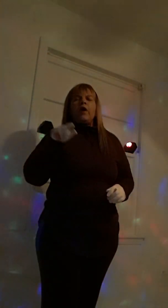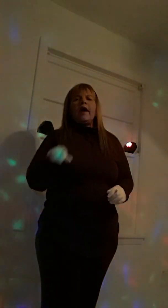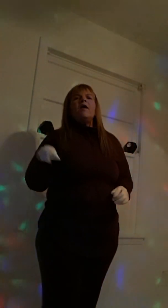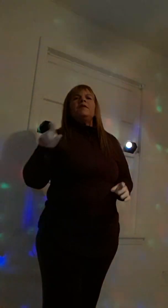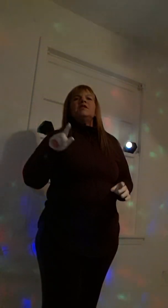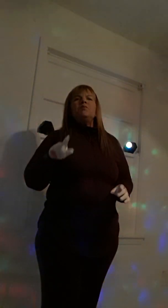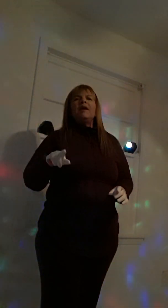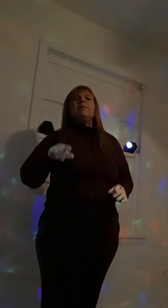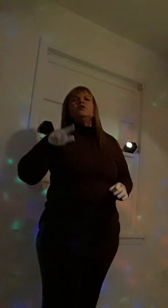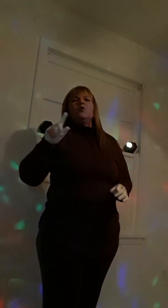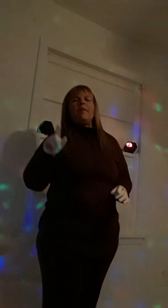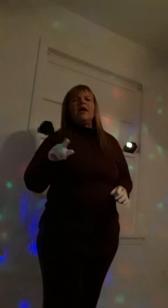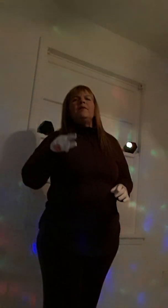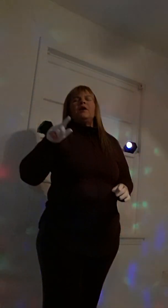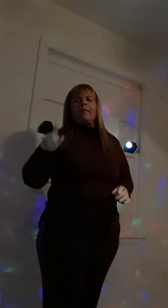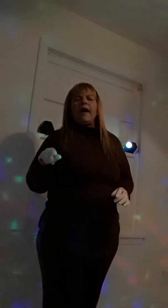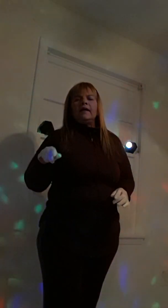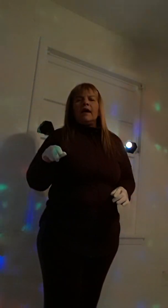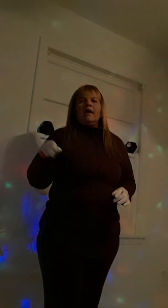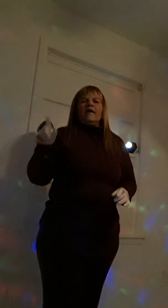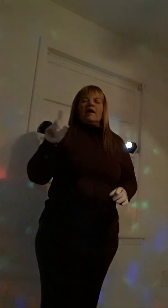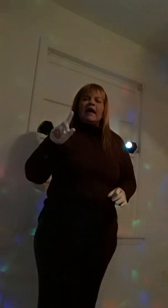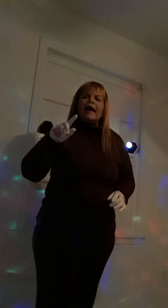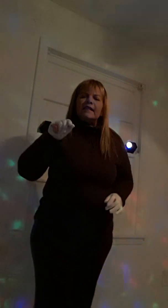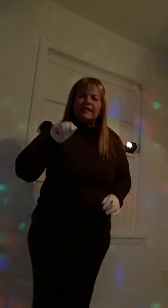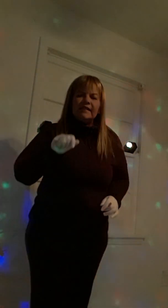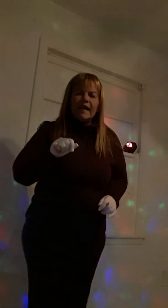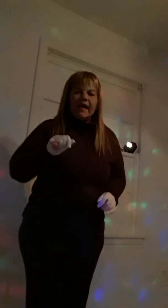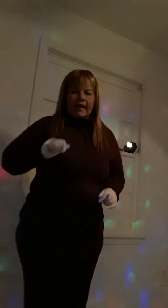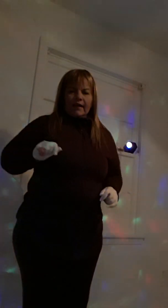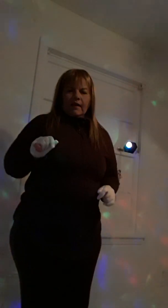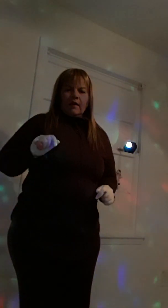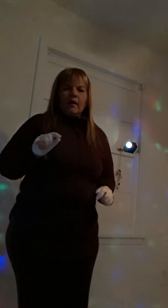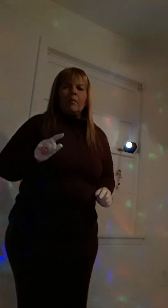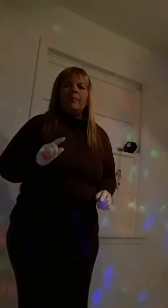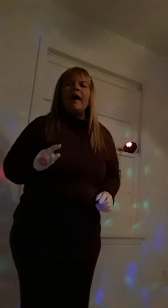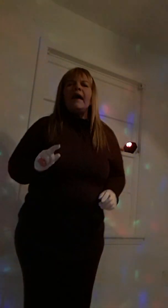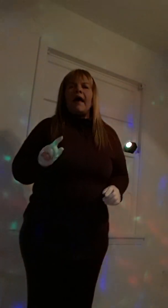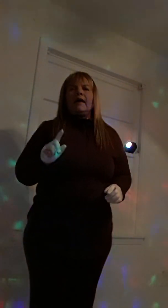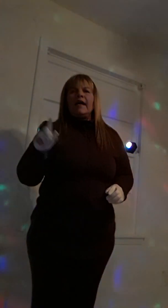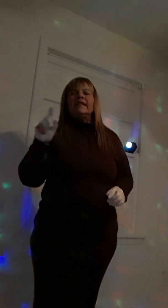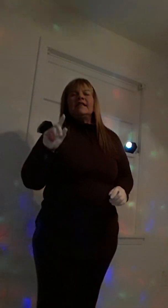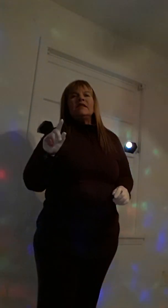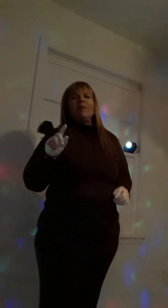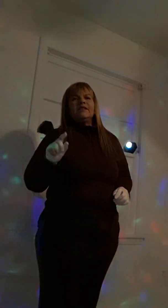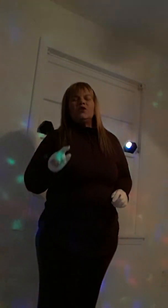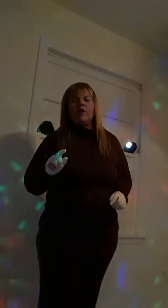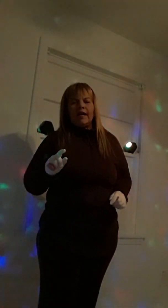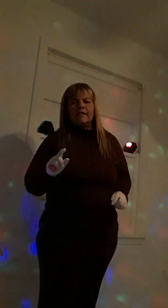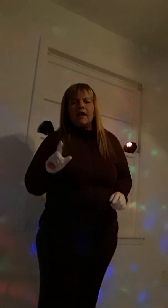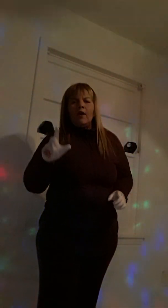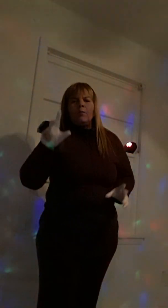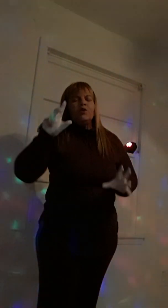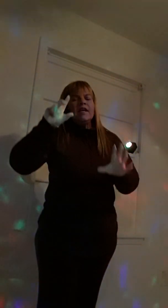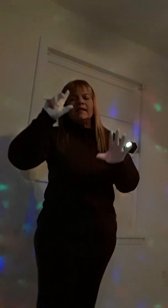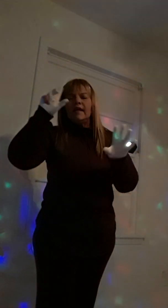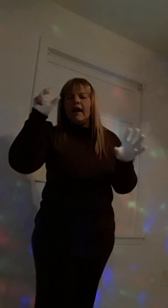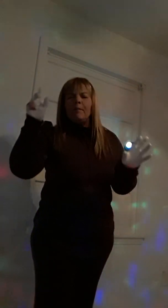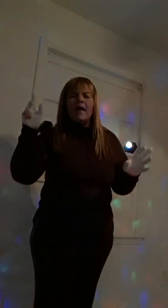help these people to make up their mind, qué hacer para que estas personas pudiesen cambiar